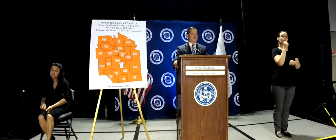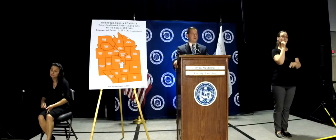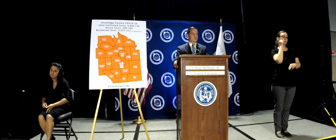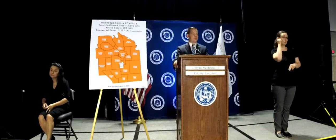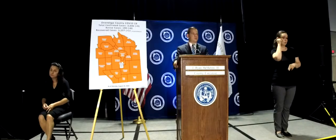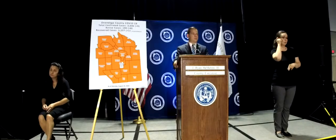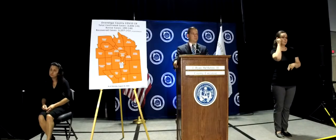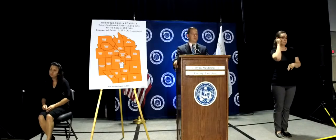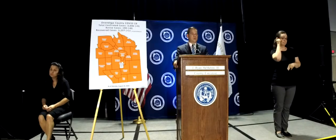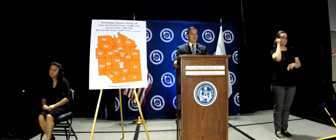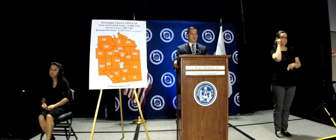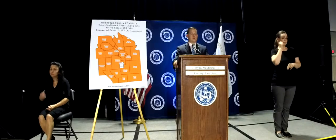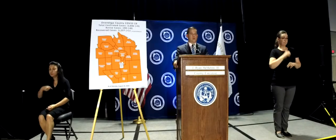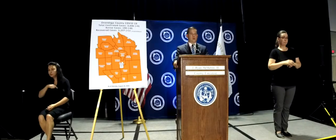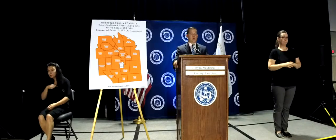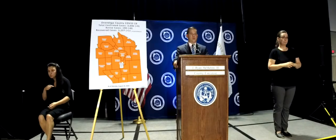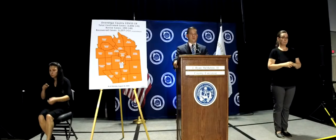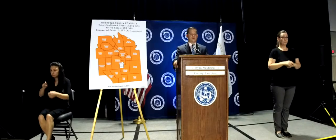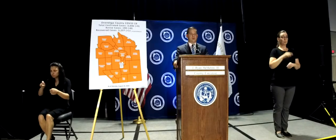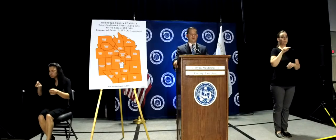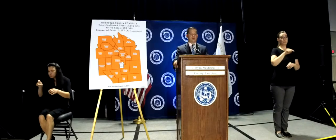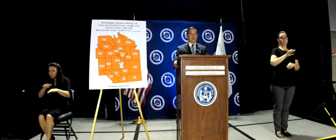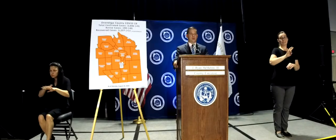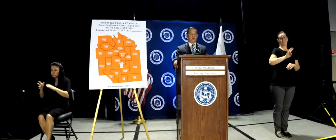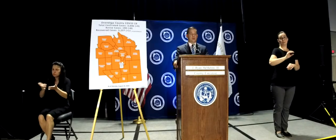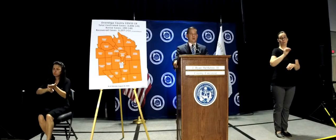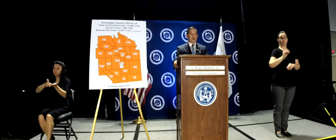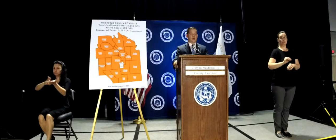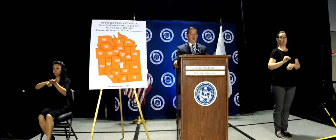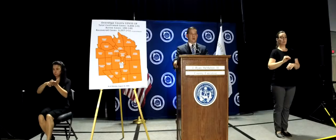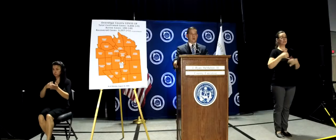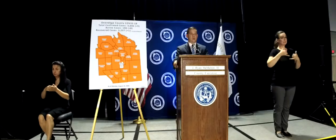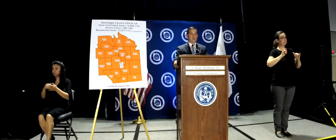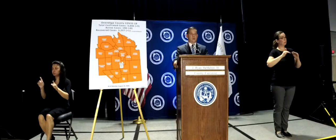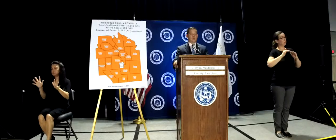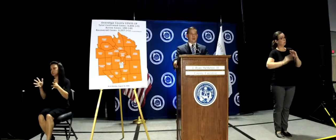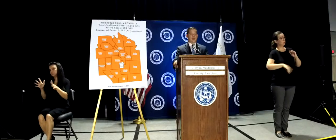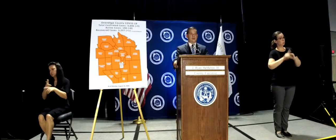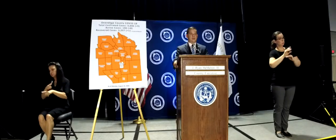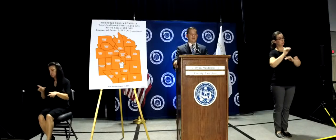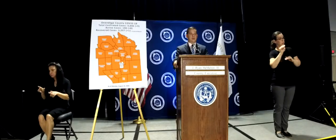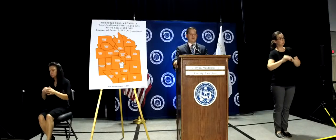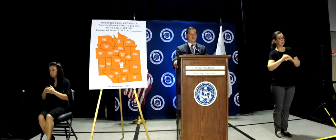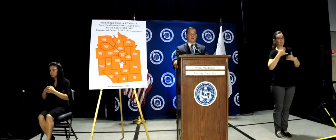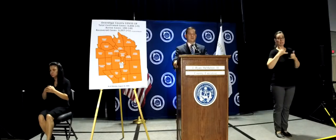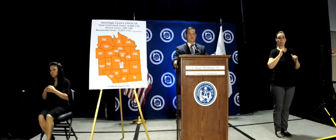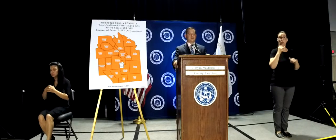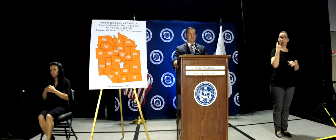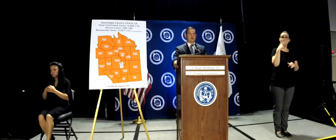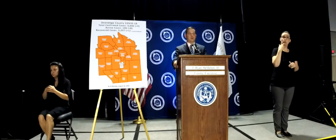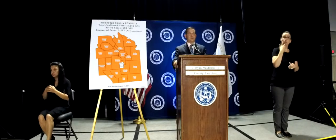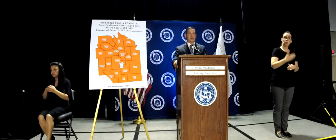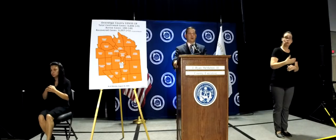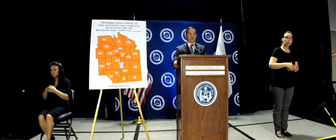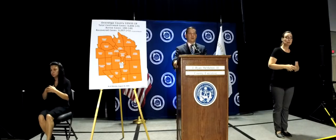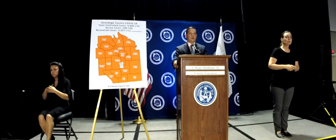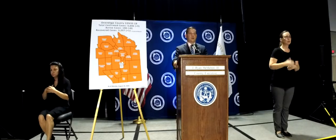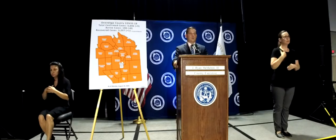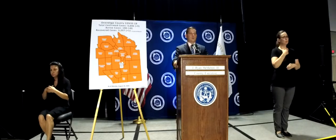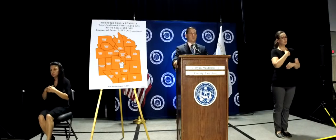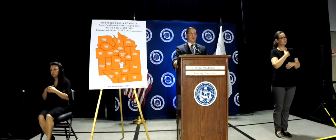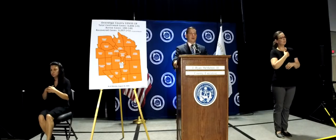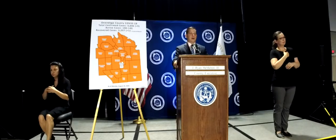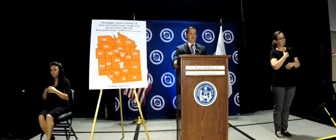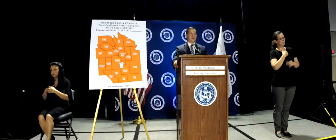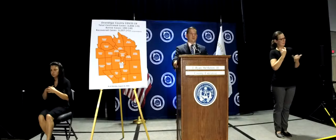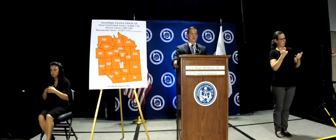average, 0.7%. So overall, things are very, very good. When you look at and you start to micro-target